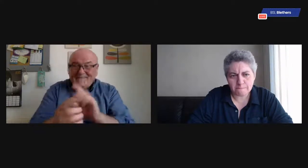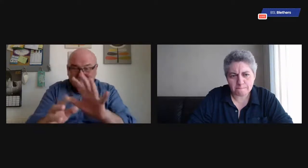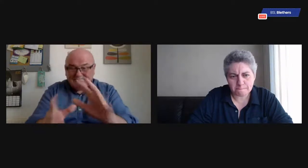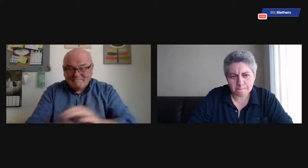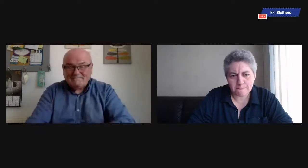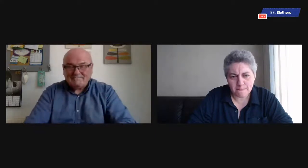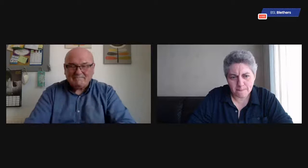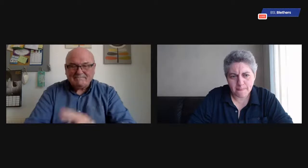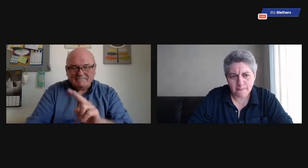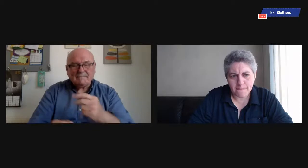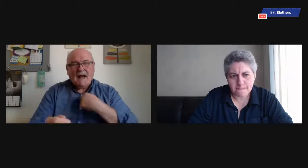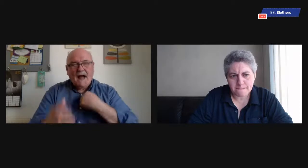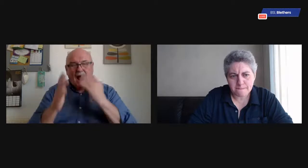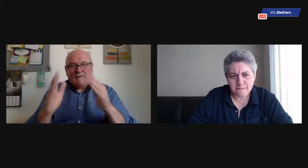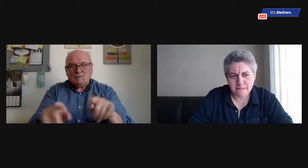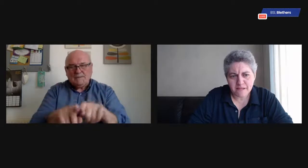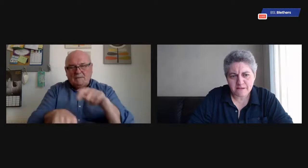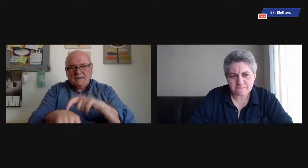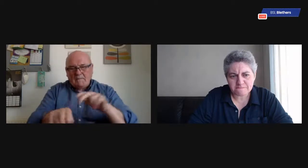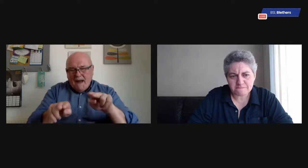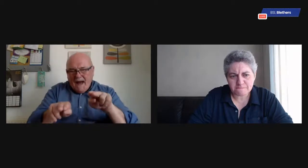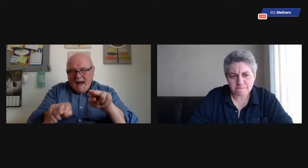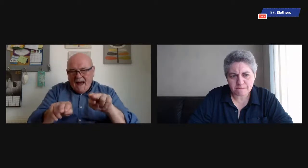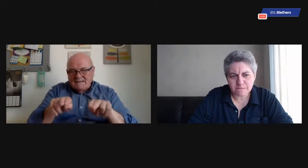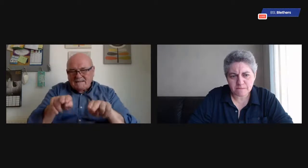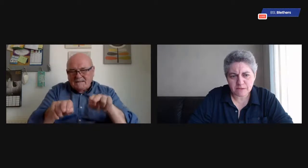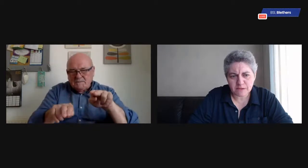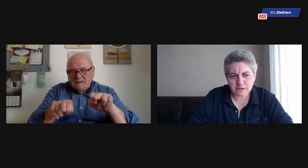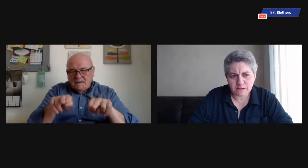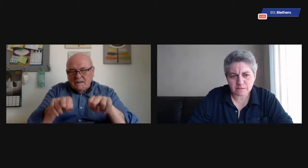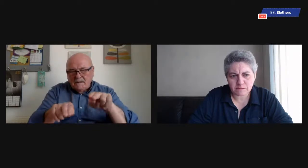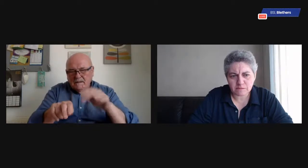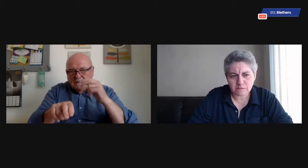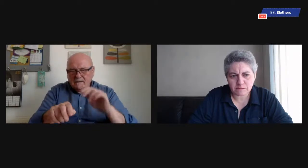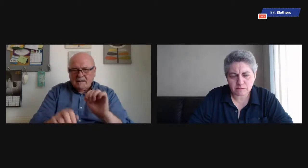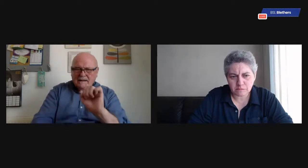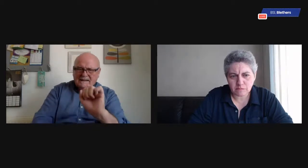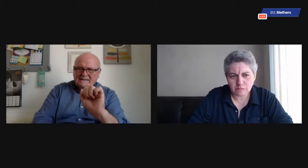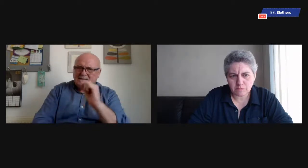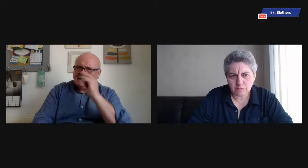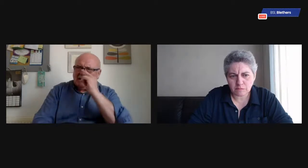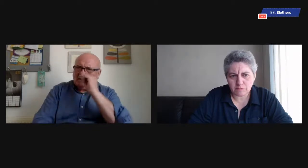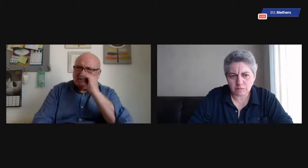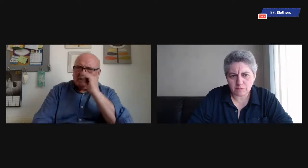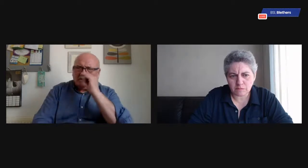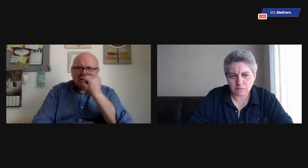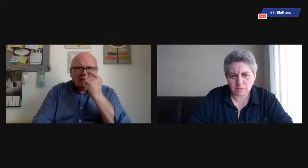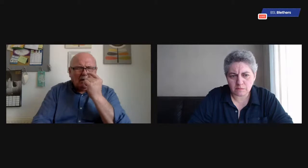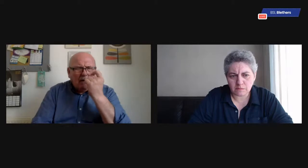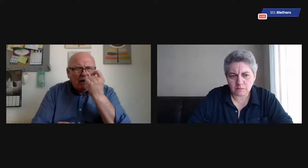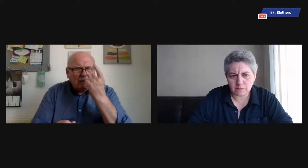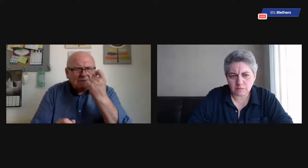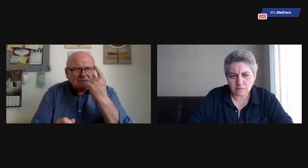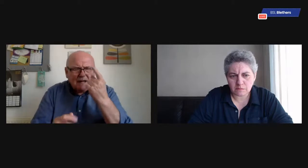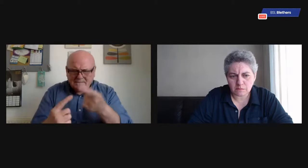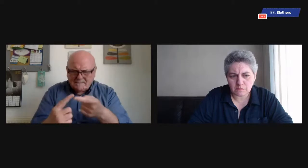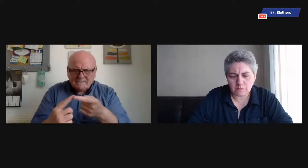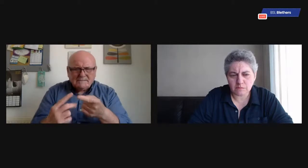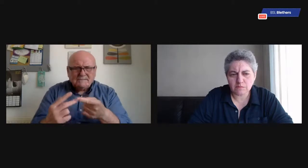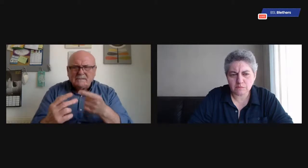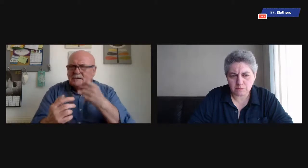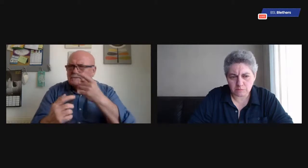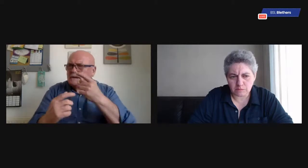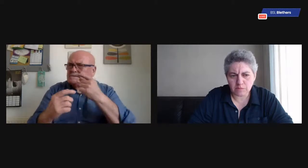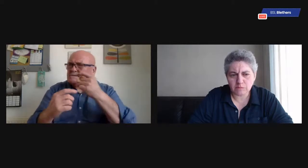That's a cultural uh, respect, and that should be maintained. So my job really is to